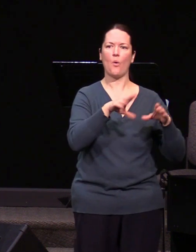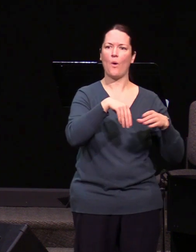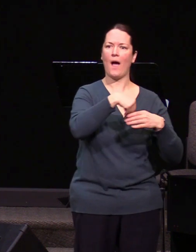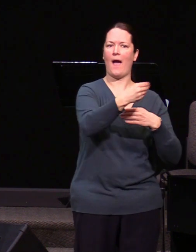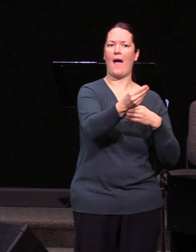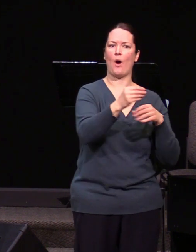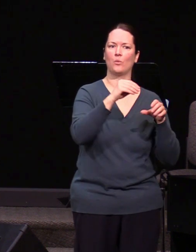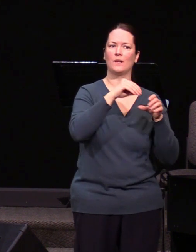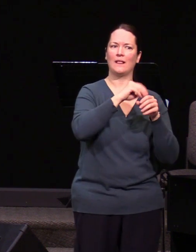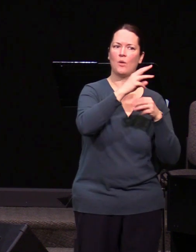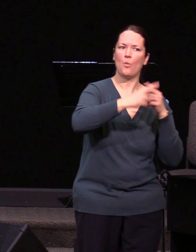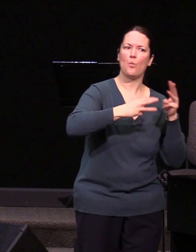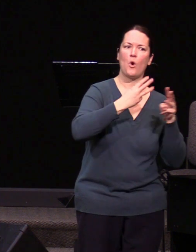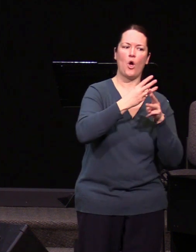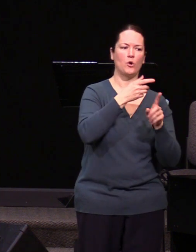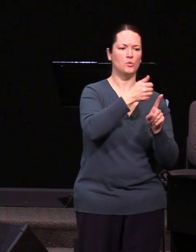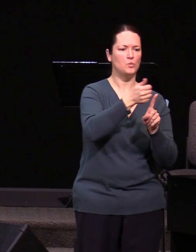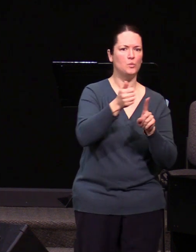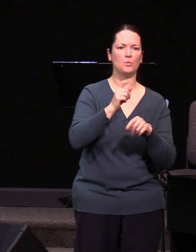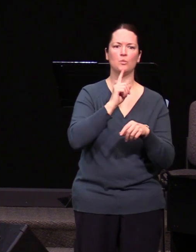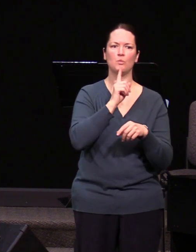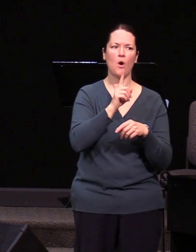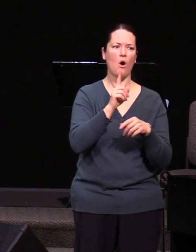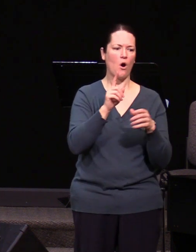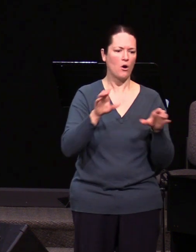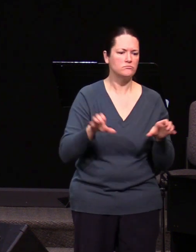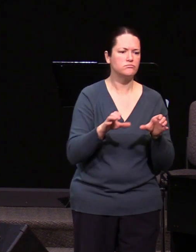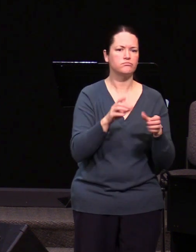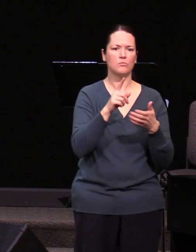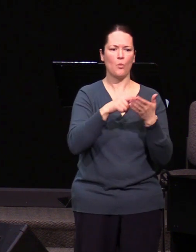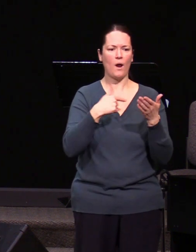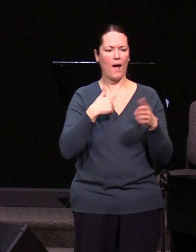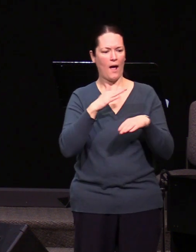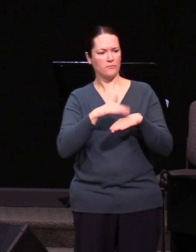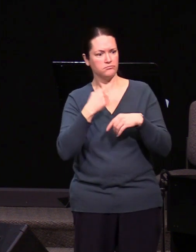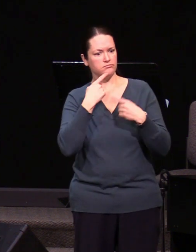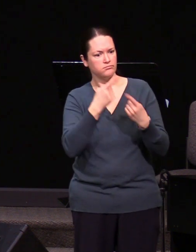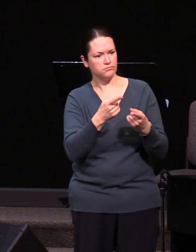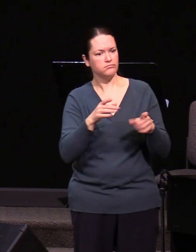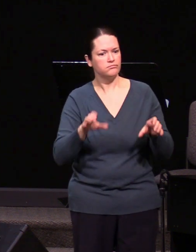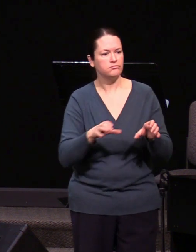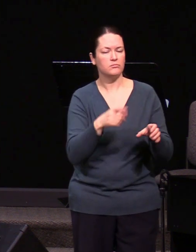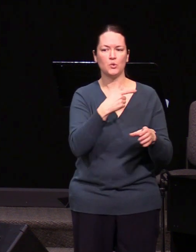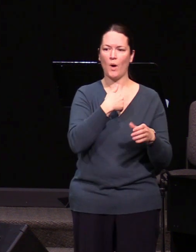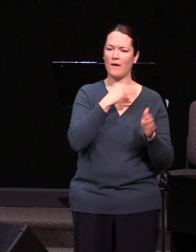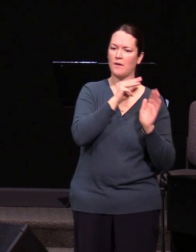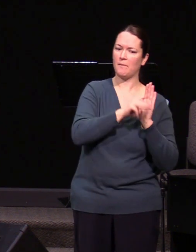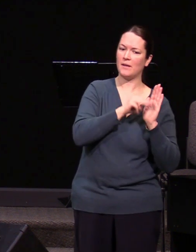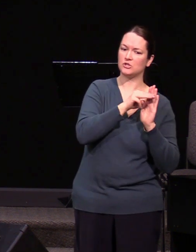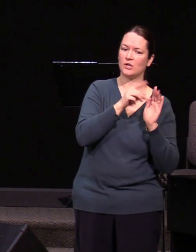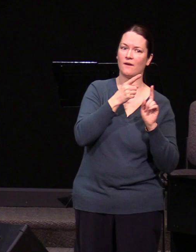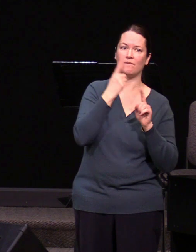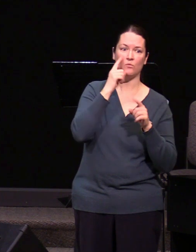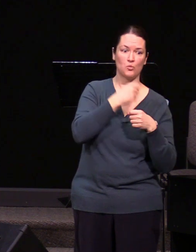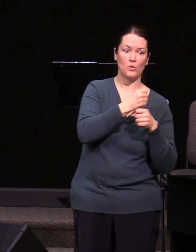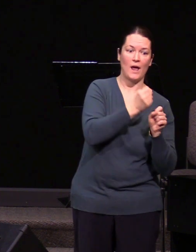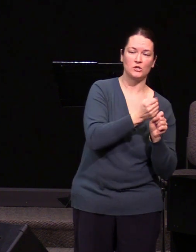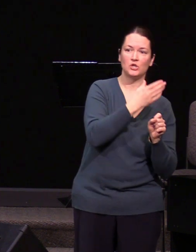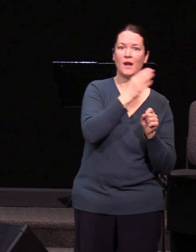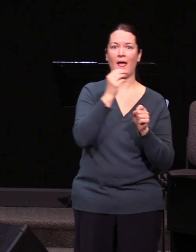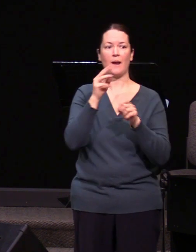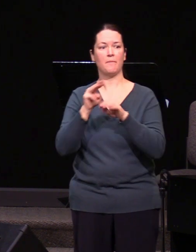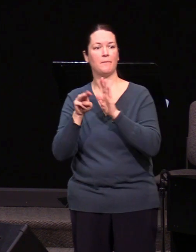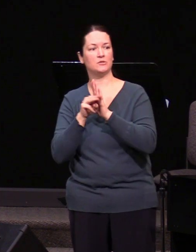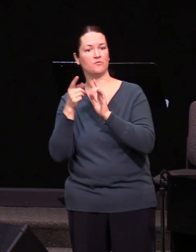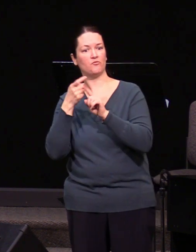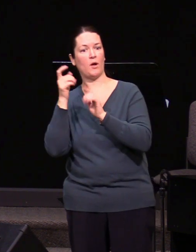world. Be the people I have called you to be. You have a mission from creation. You have a mission from Jesus. Go and make